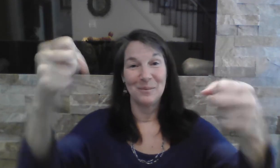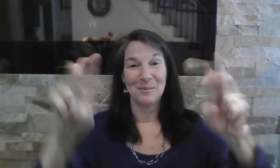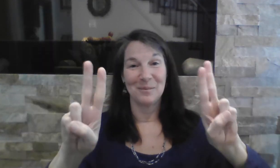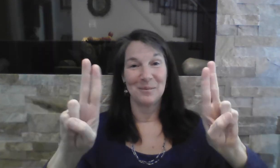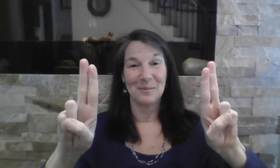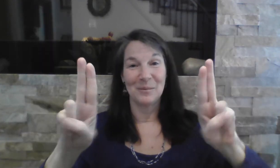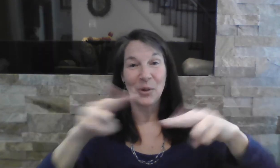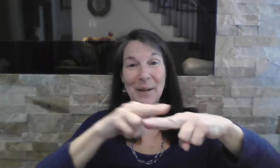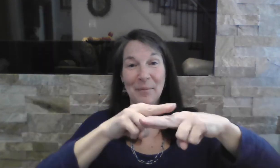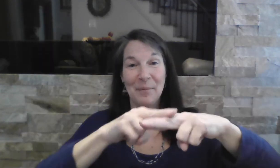Train.